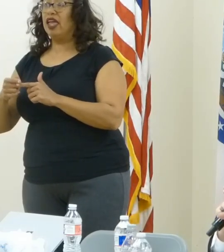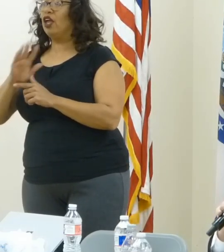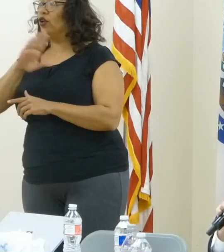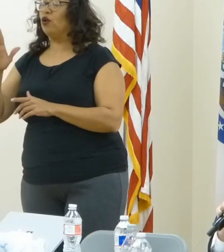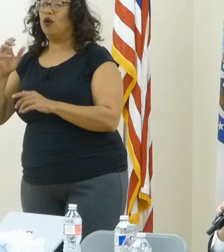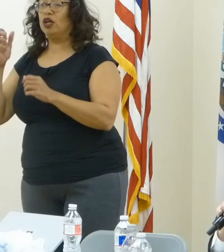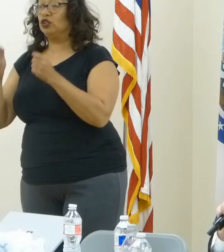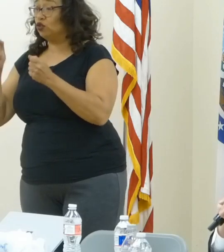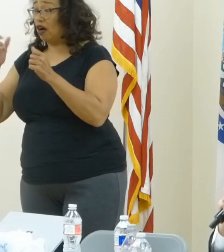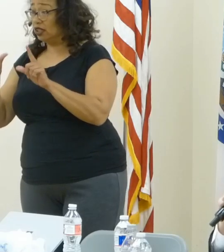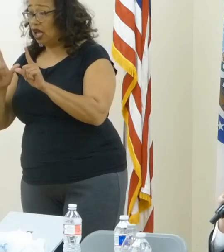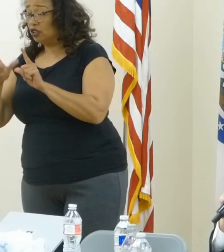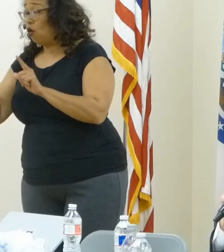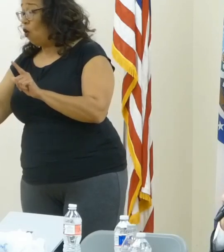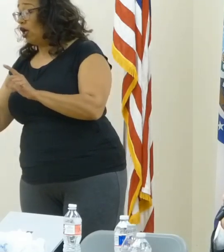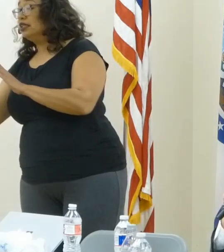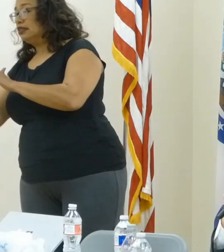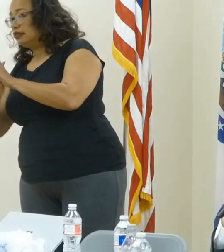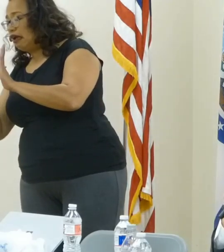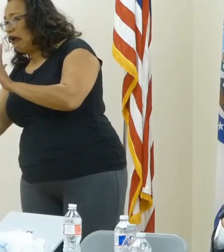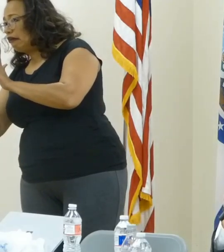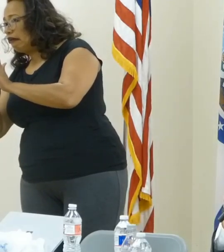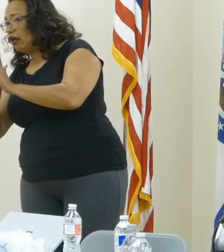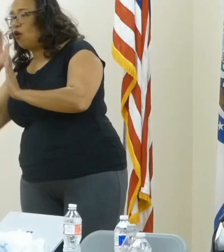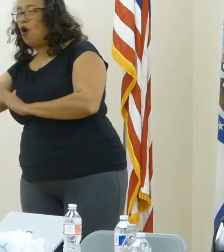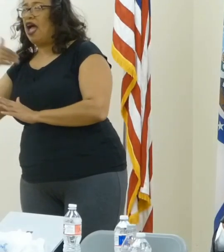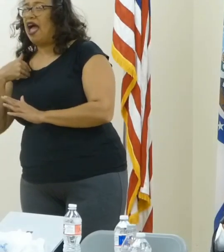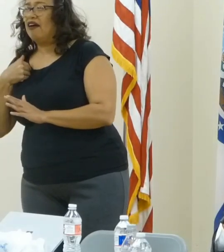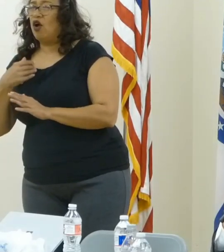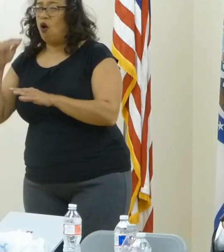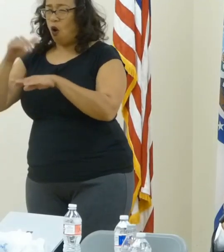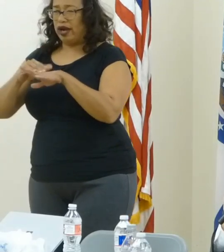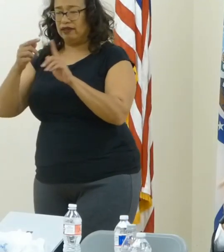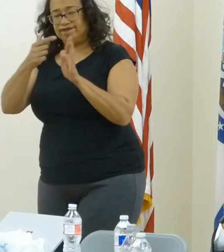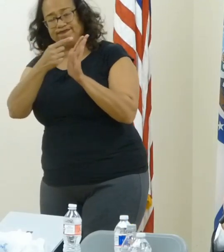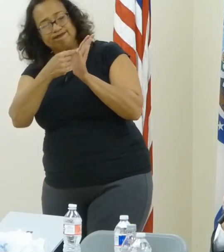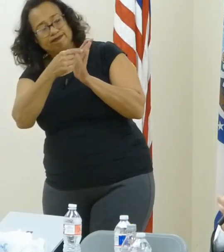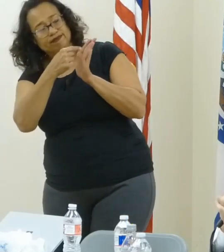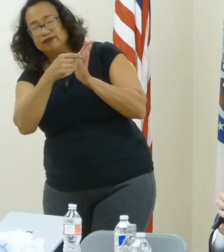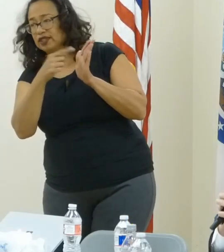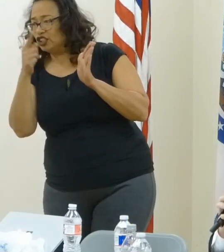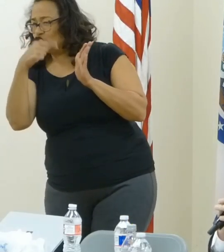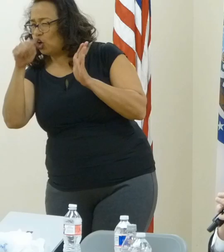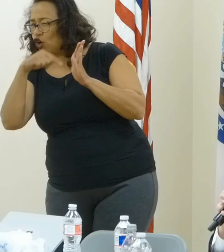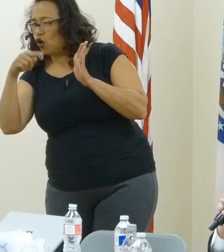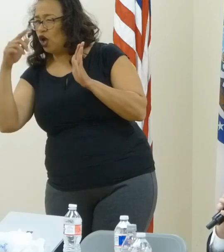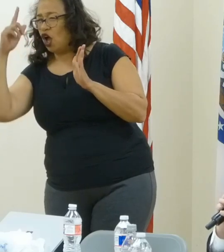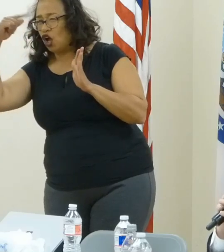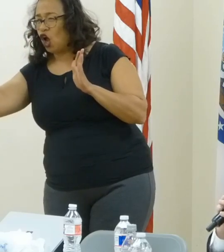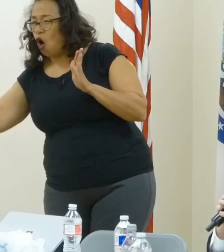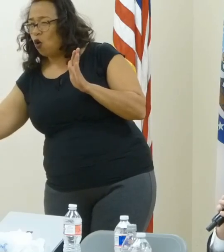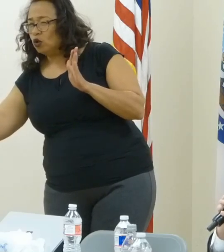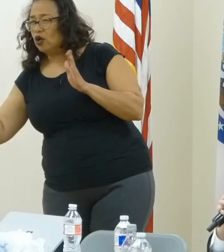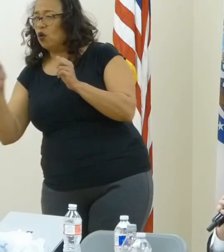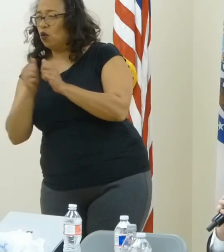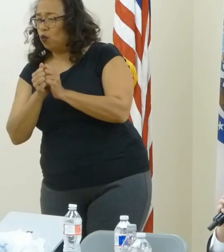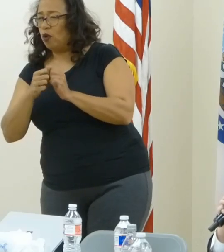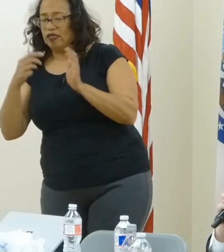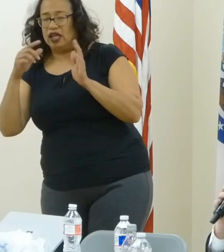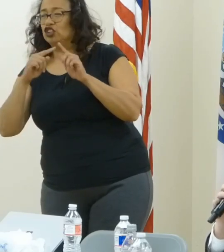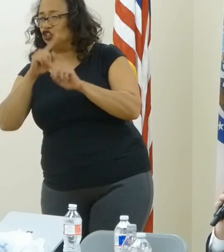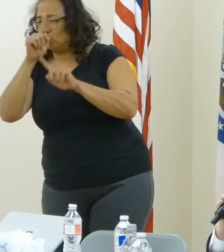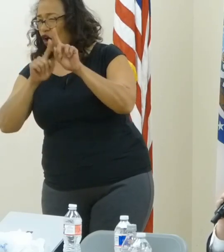or a non-driver's ID card that has a little gold circle with a white star in the middle of it, and that will show that it is a real ID compliant